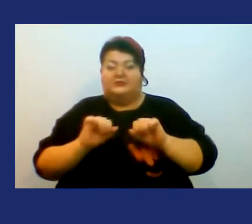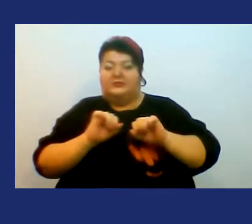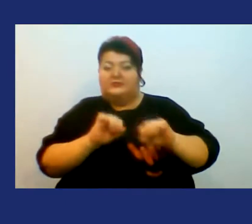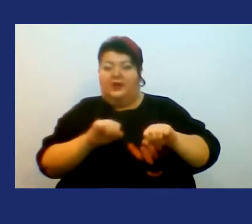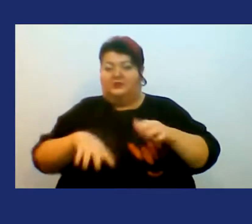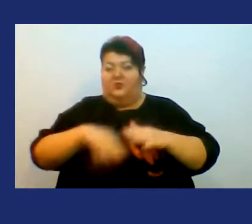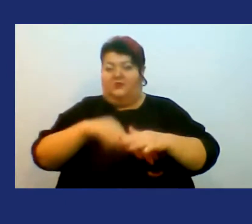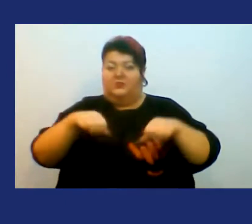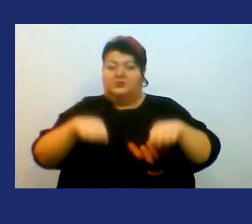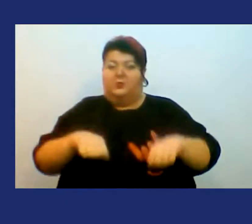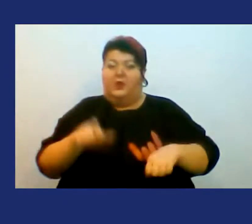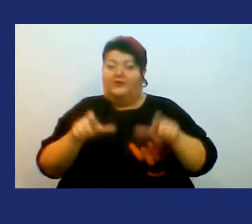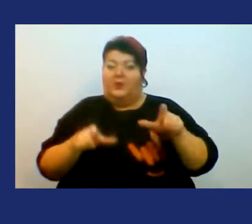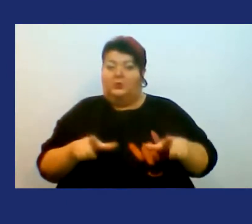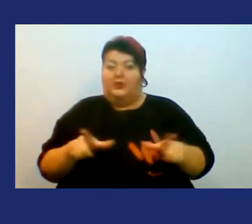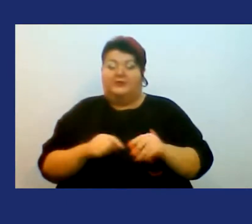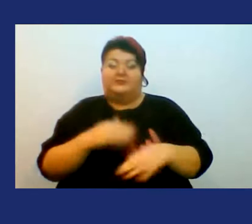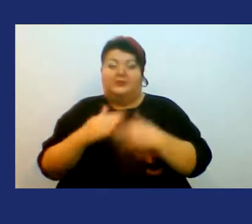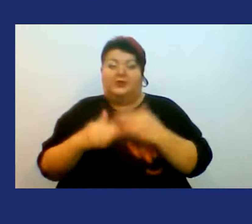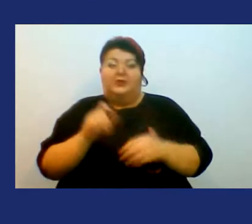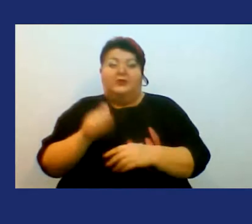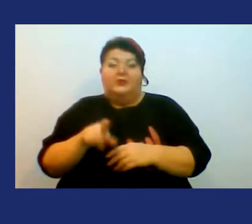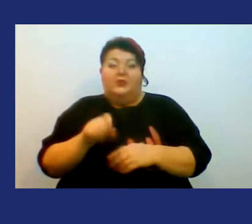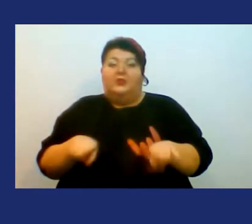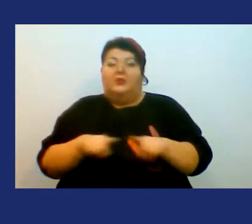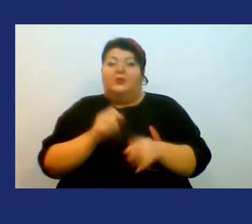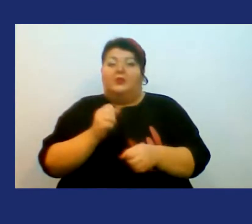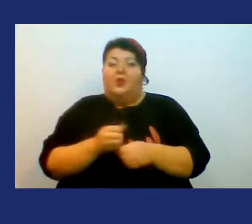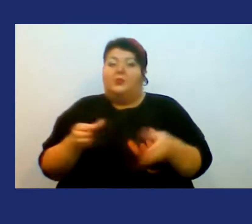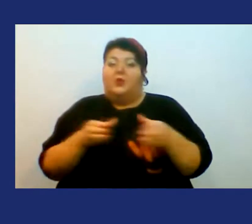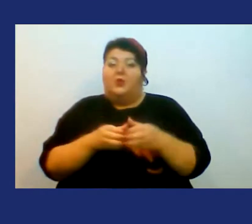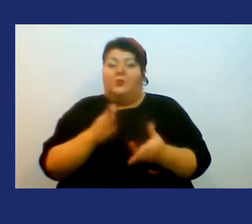at the Central Election Commission to